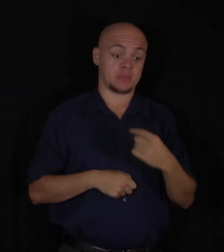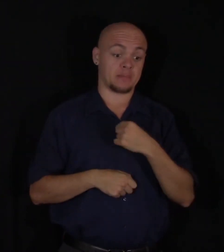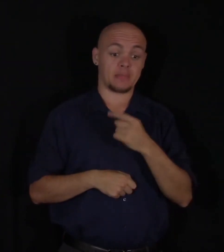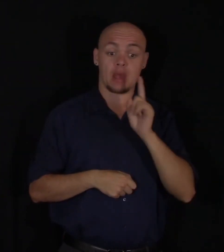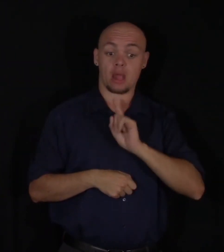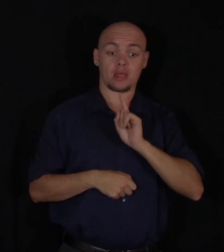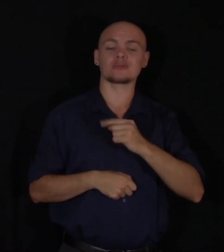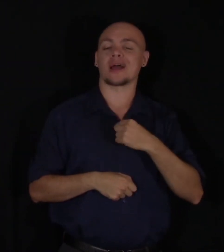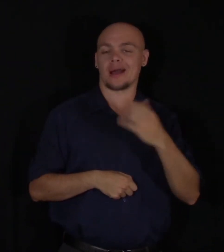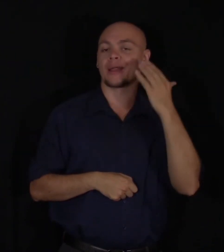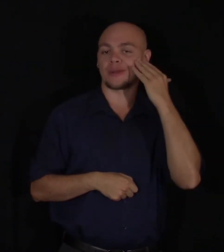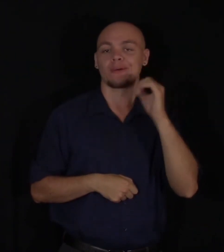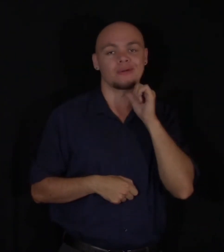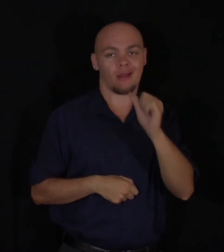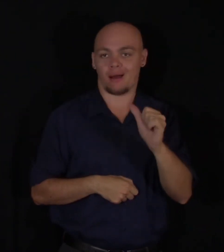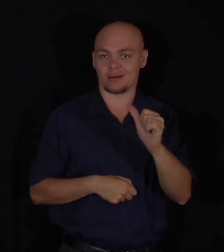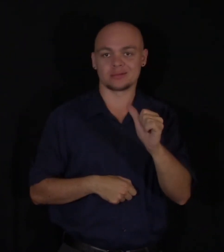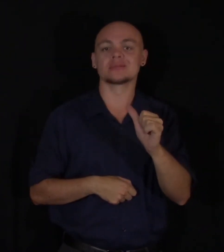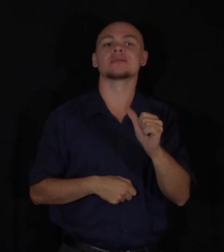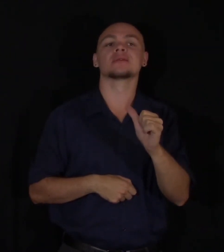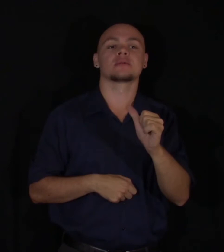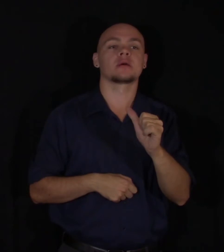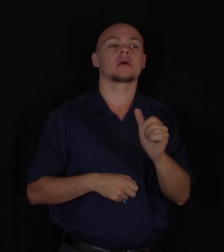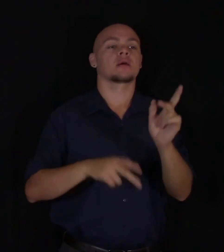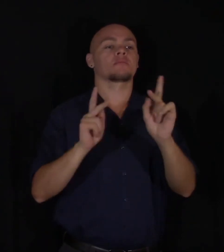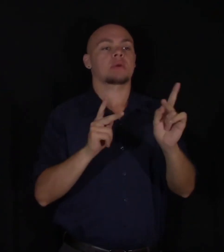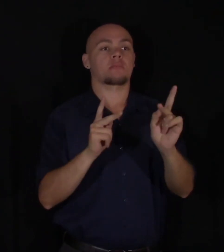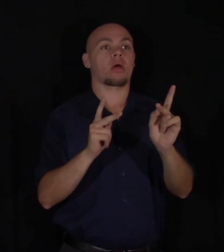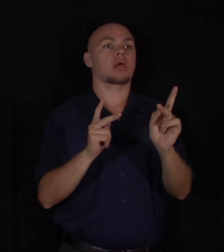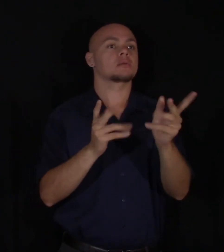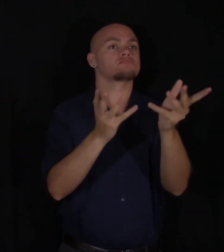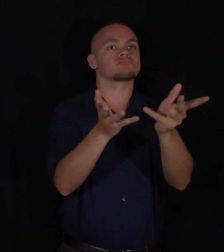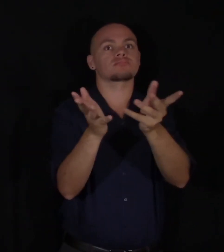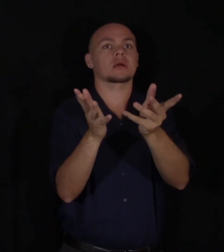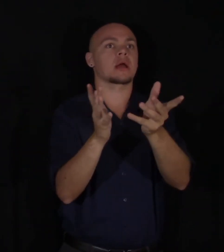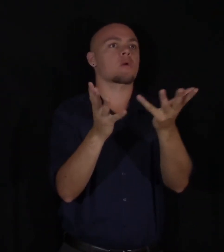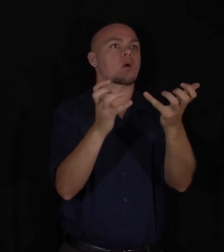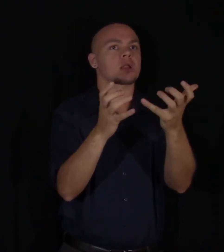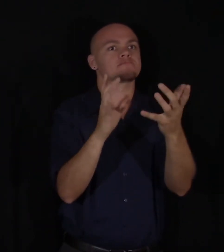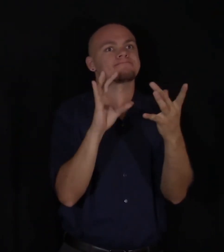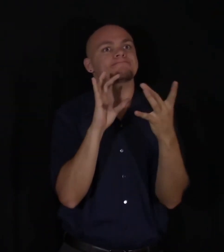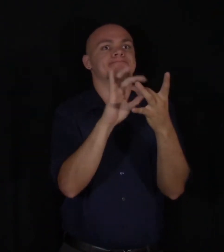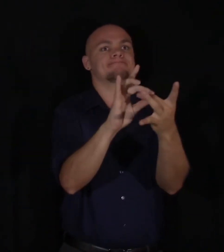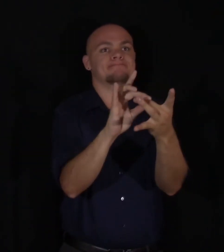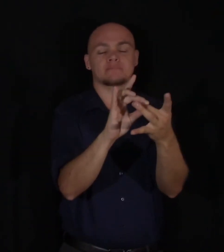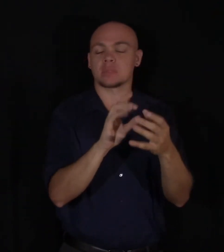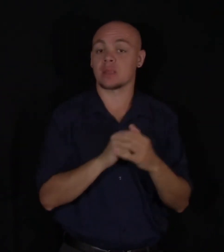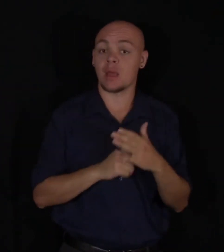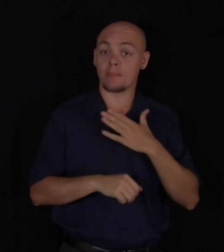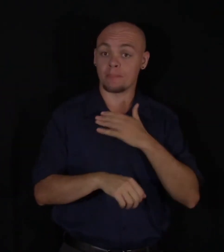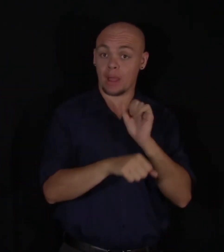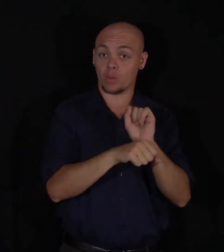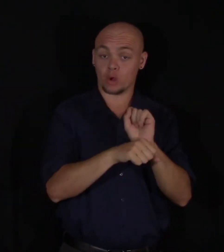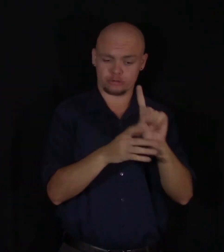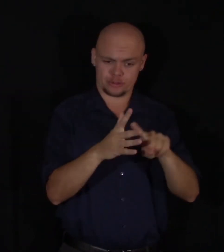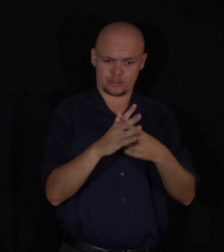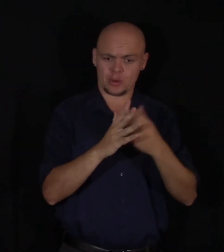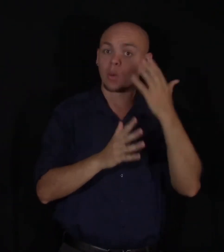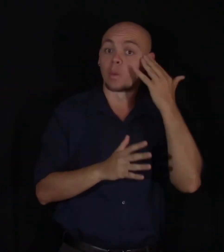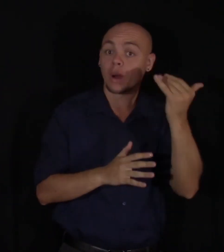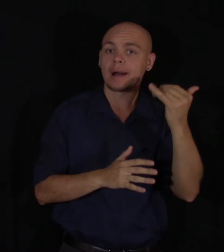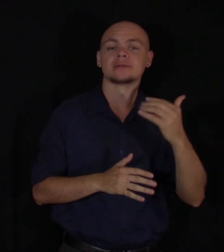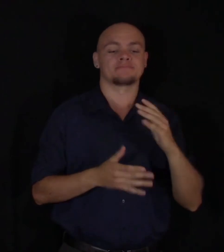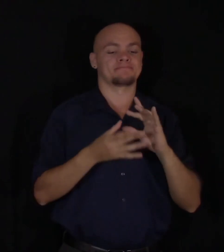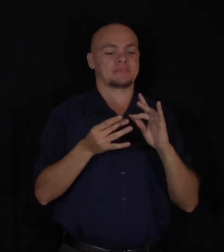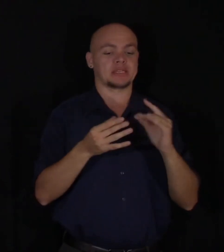alone. I just had to figure out how I could talk to people loud enough to connect. I started my work because I have something to say.